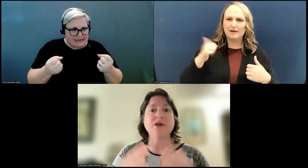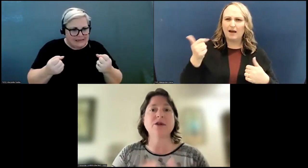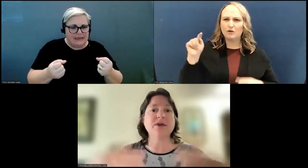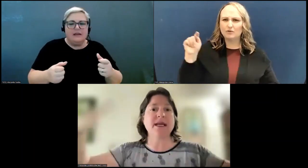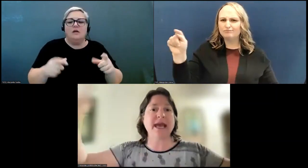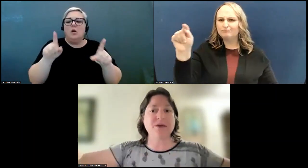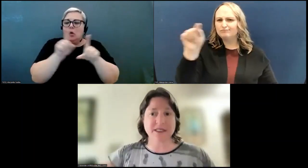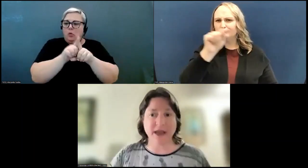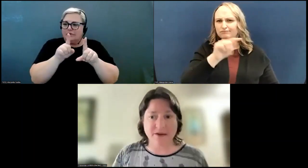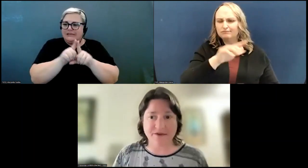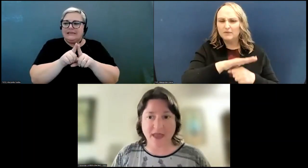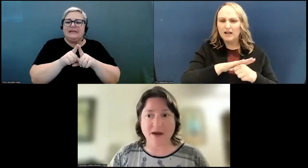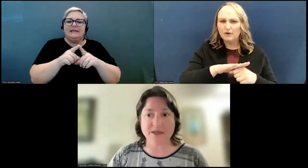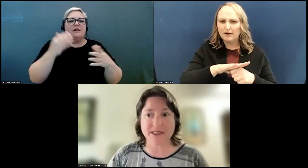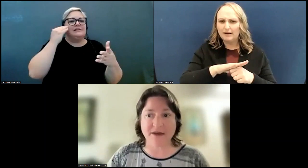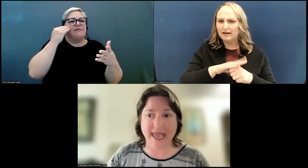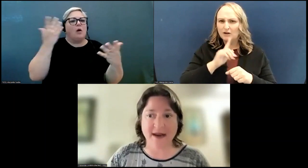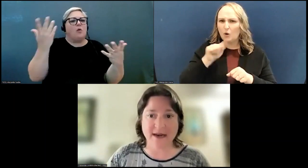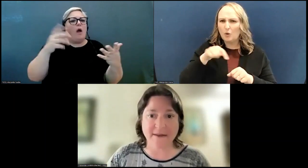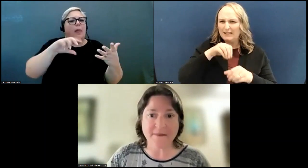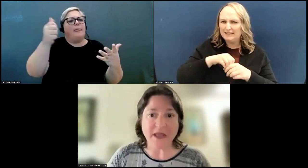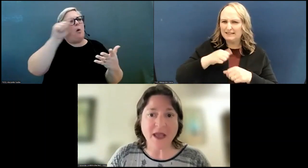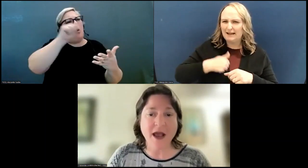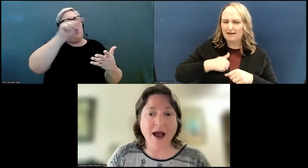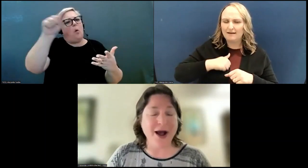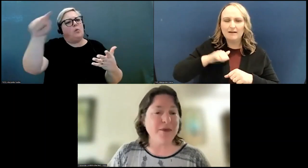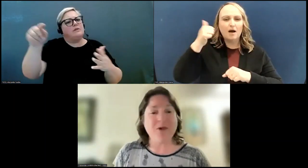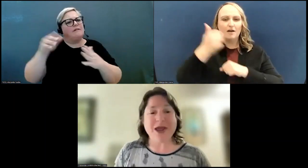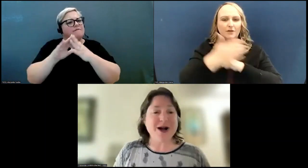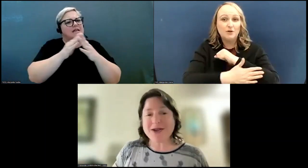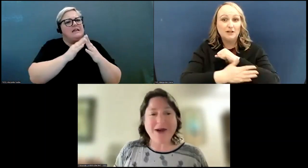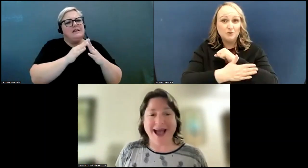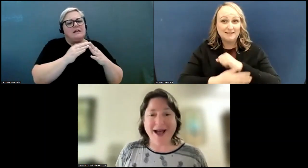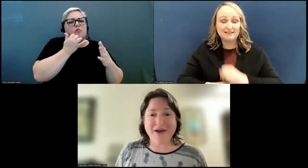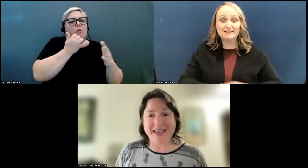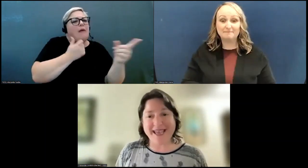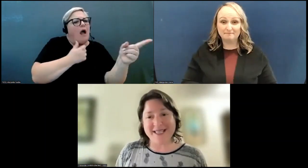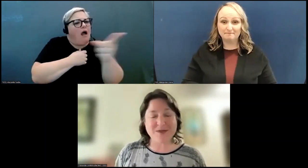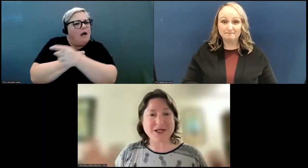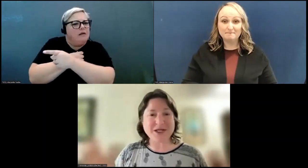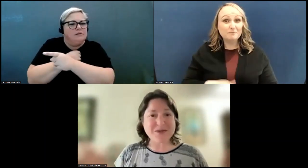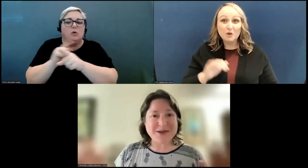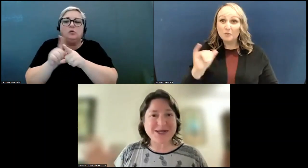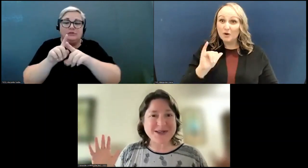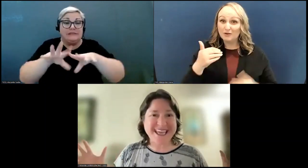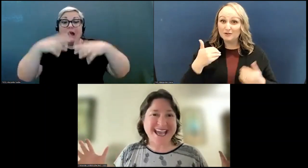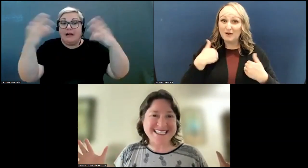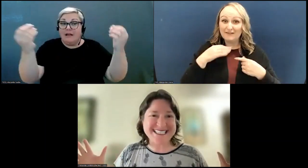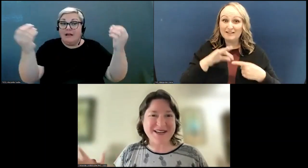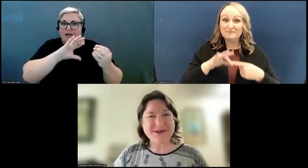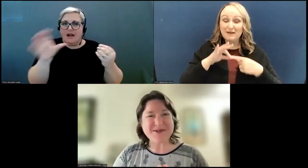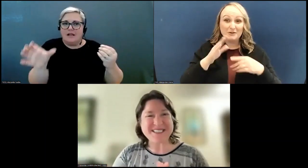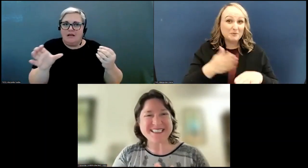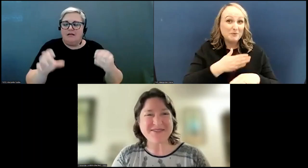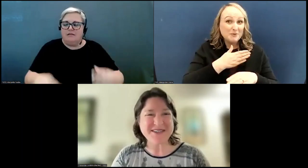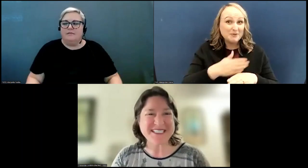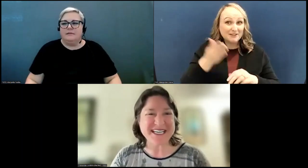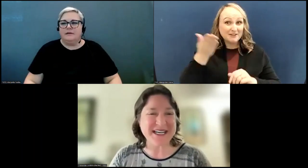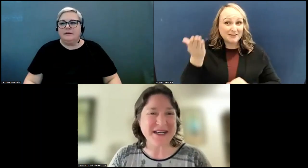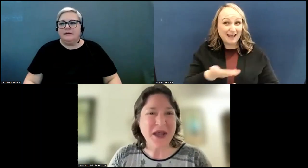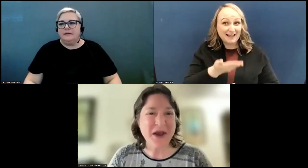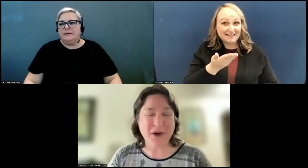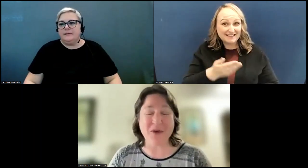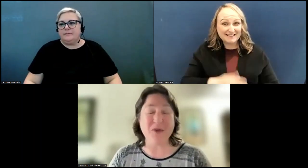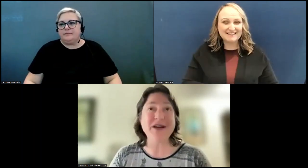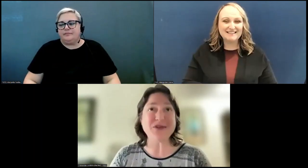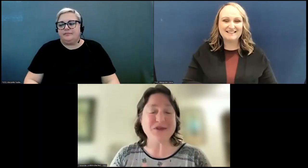jurisdictions, including outside of Canada. We also have a special musical guest who delivered